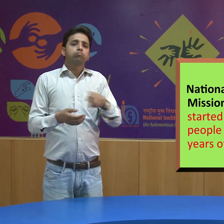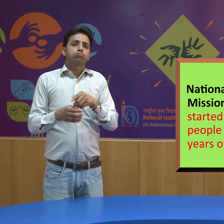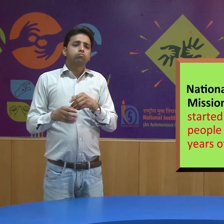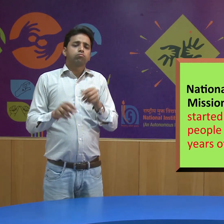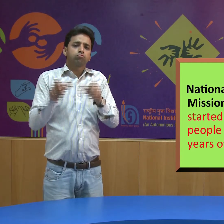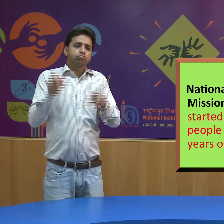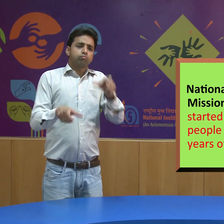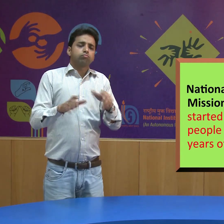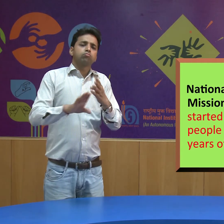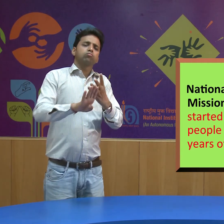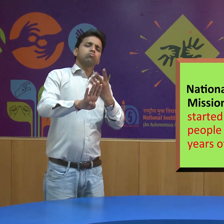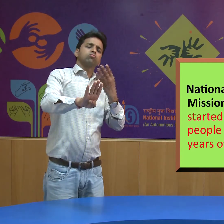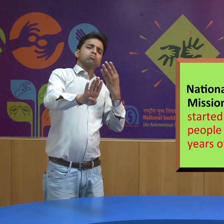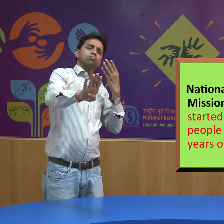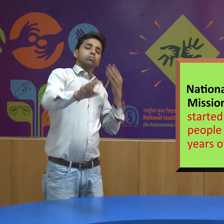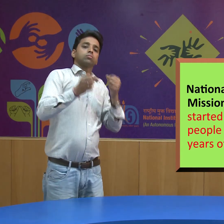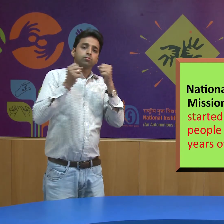faraway areas also.